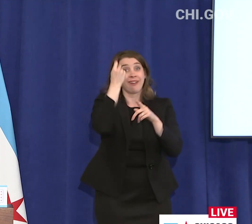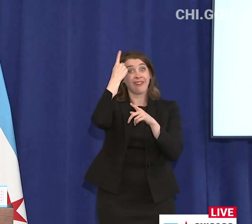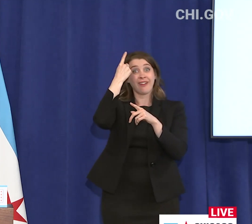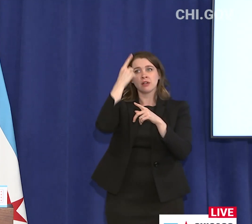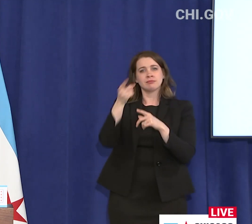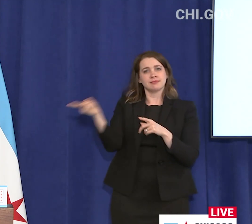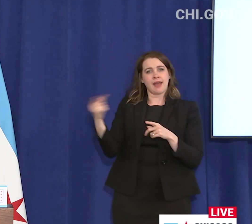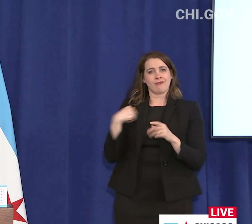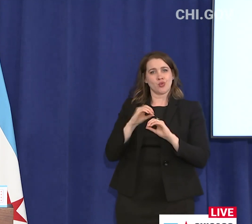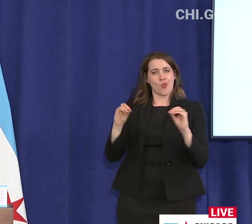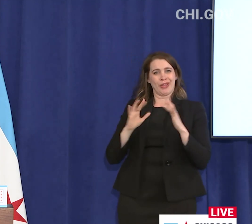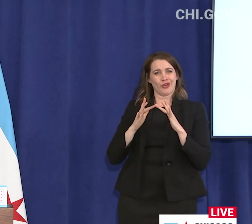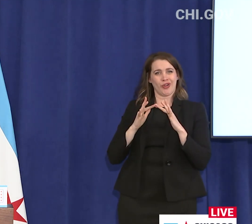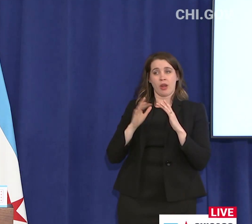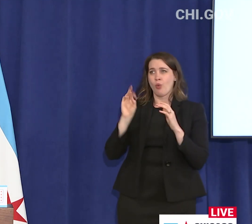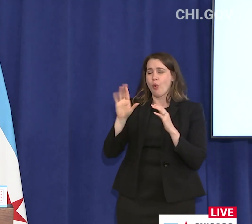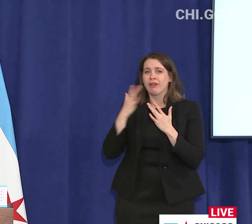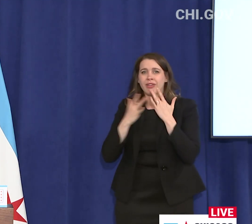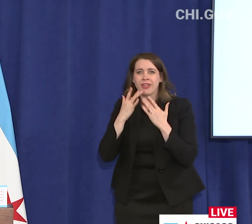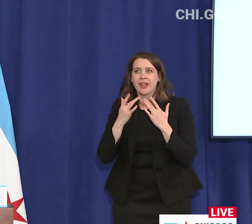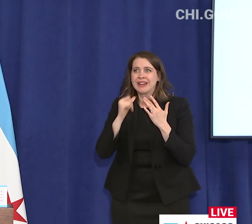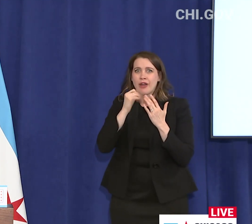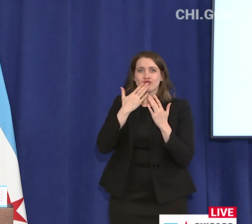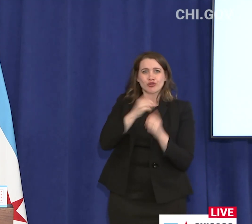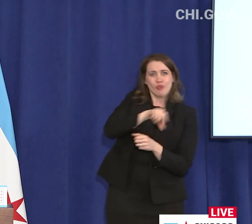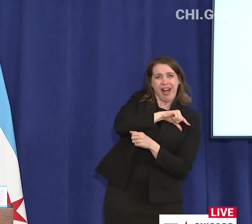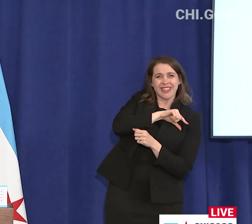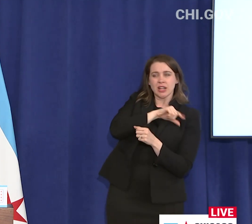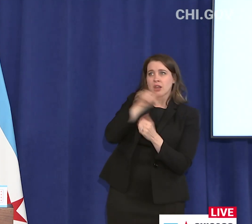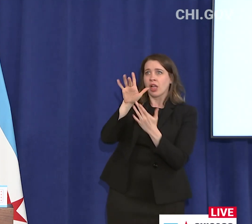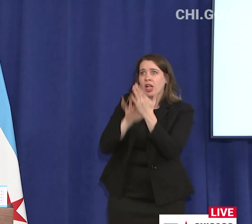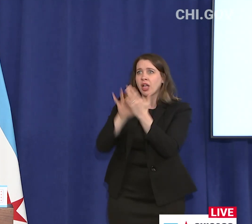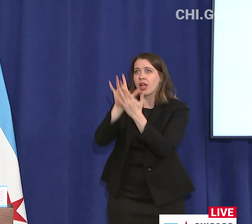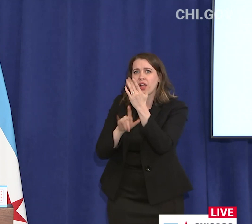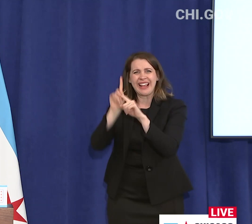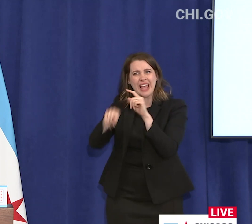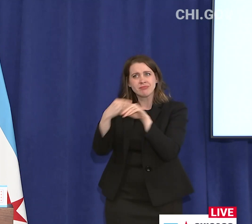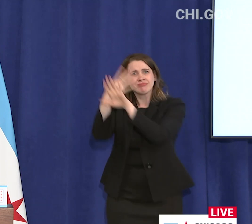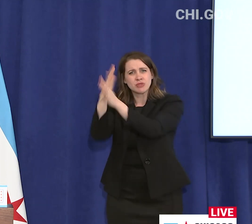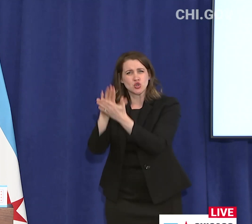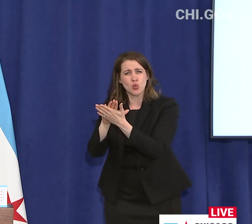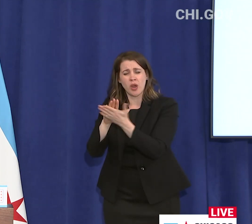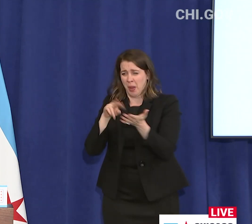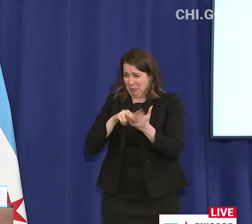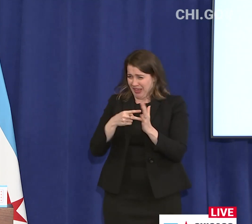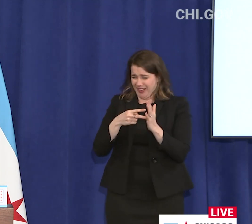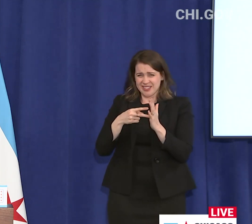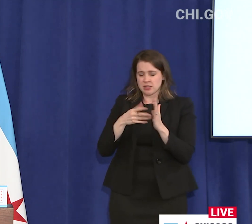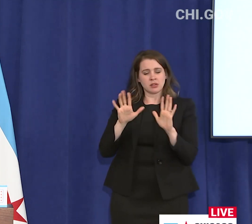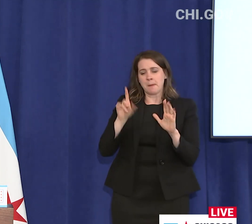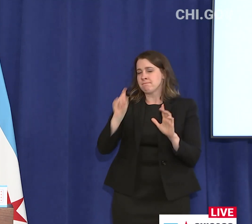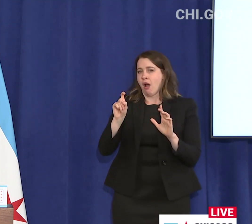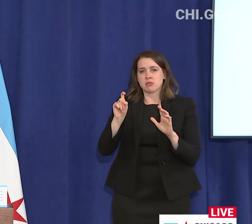that problem as a city, because we cannot afford our children to be deprived of the